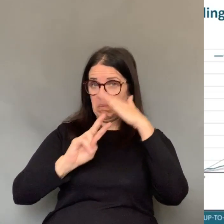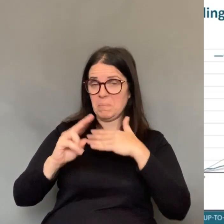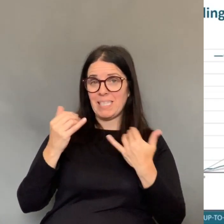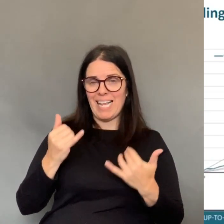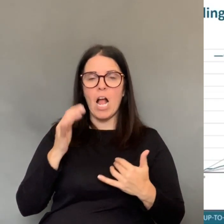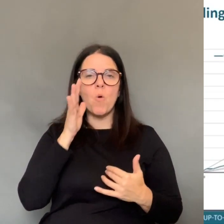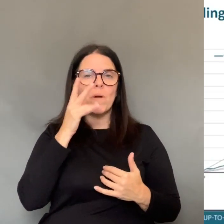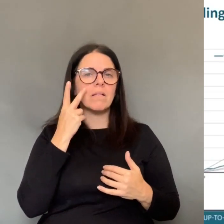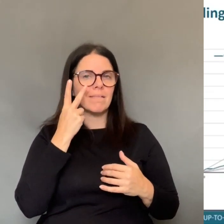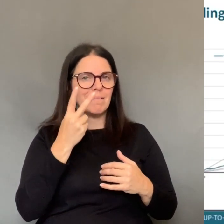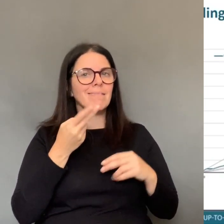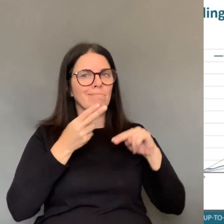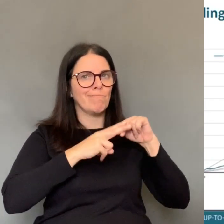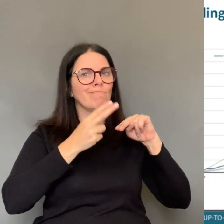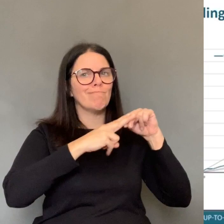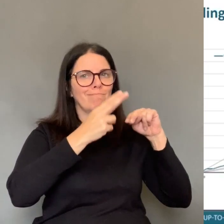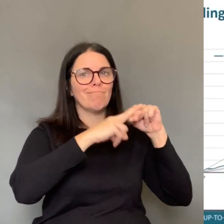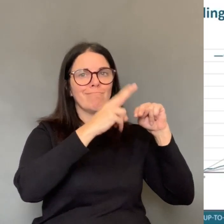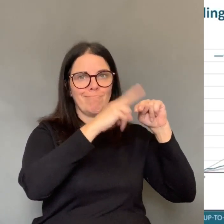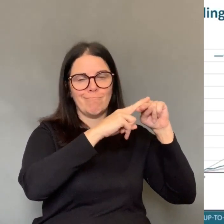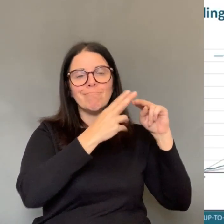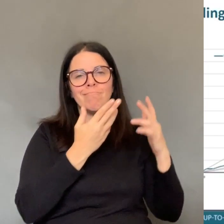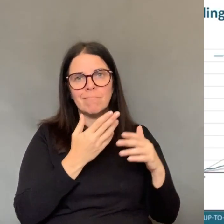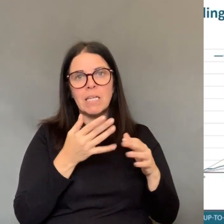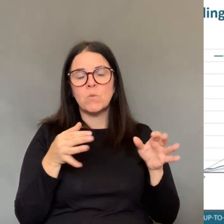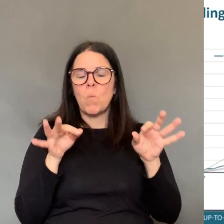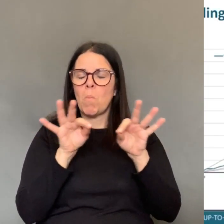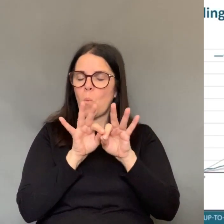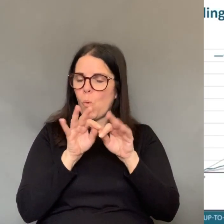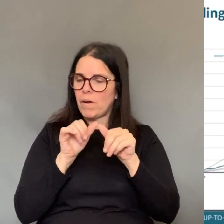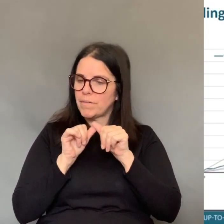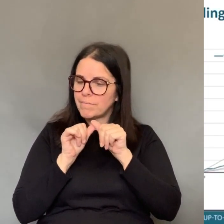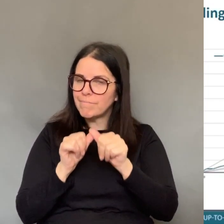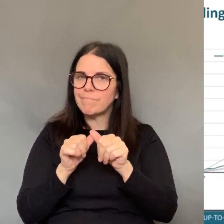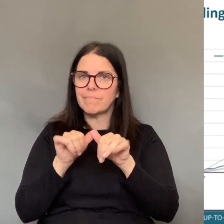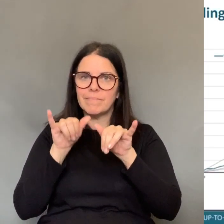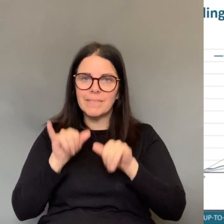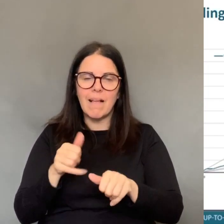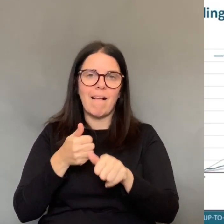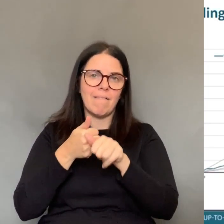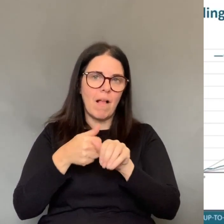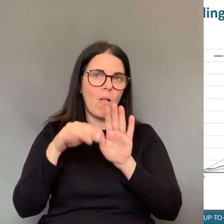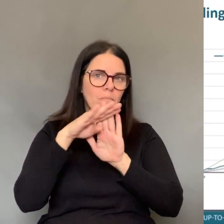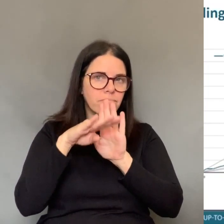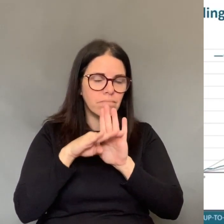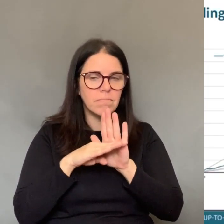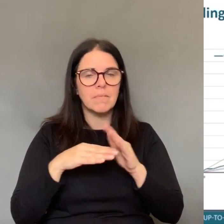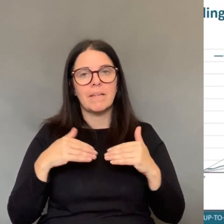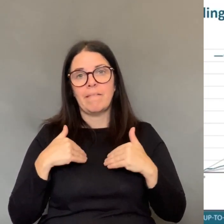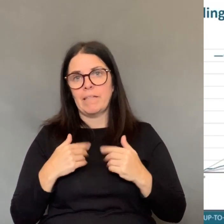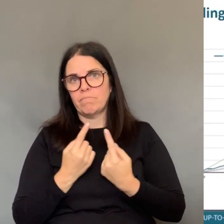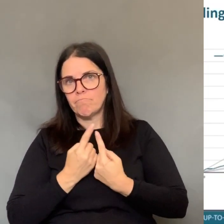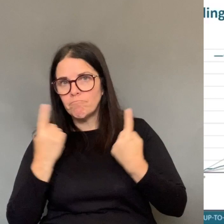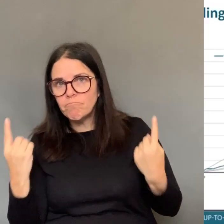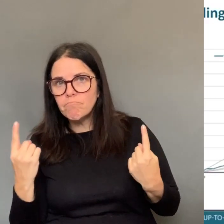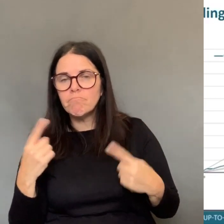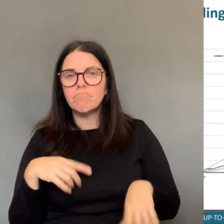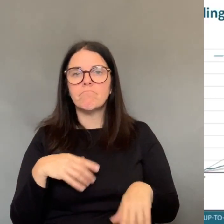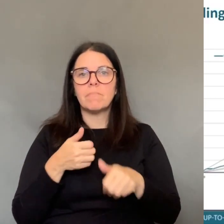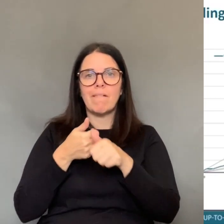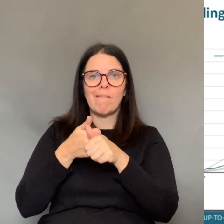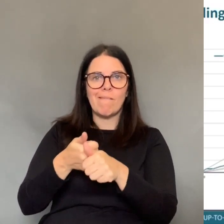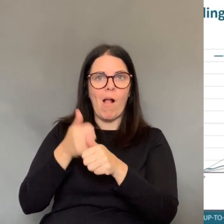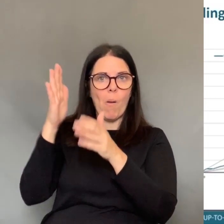sick. Even few people not following these measures can trigger a big increase in our community, which